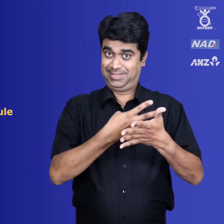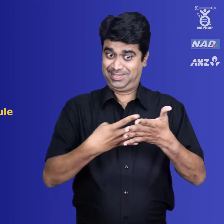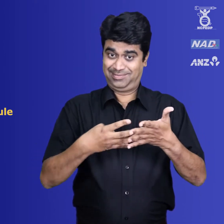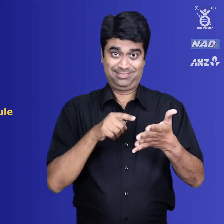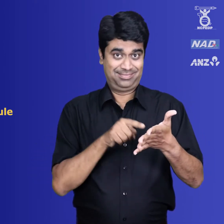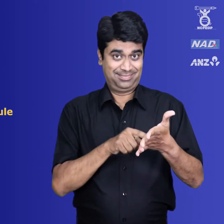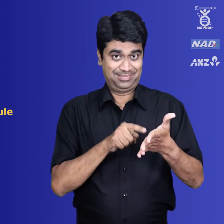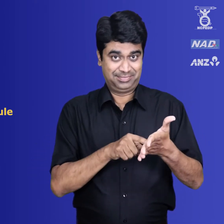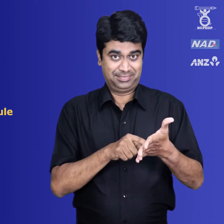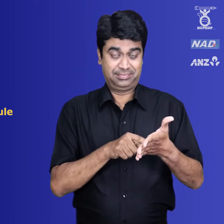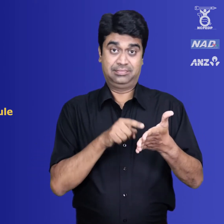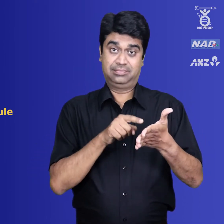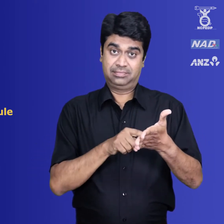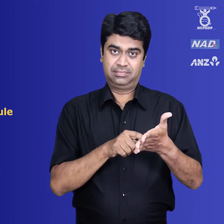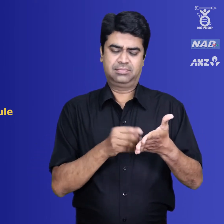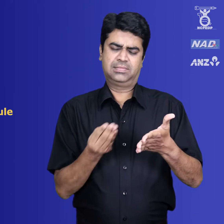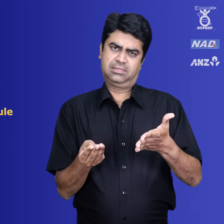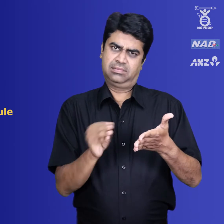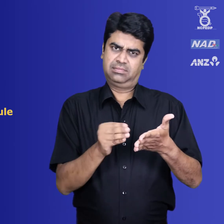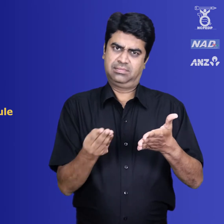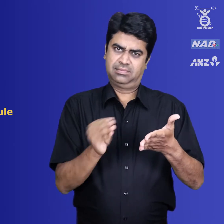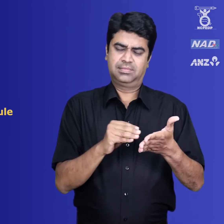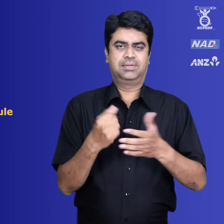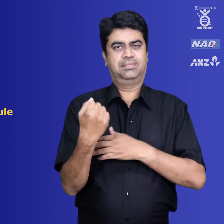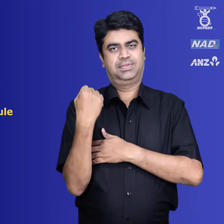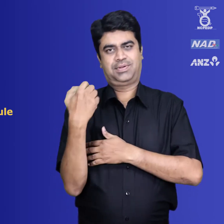Power to amend schedule.